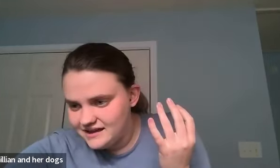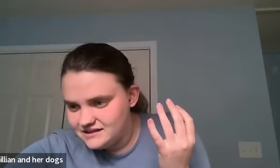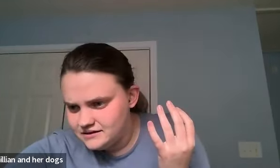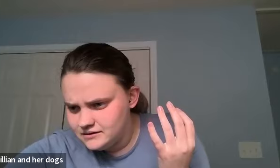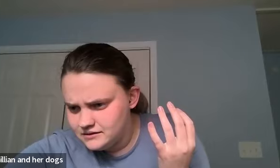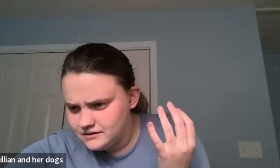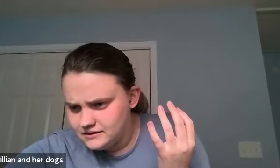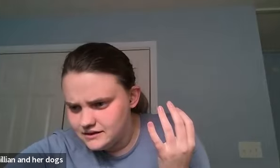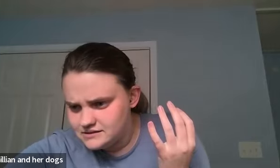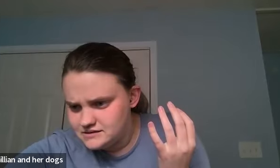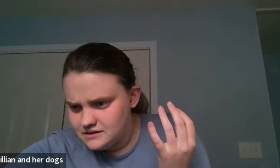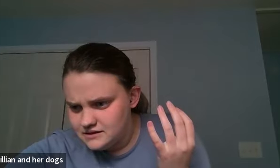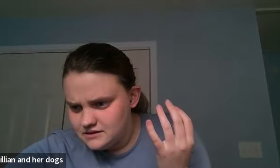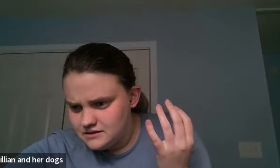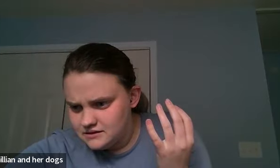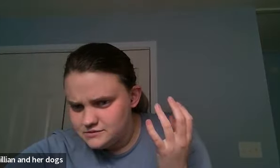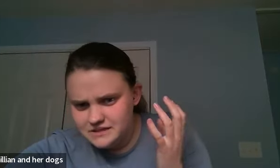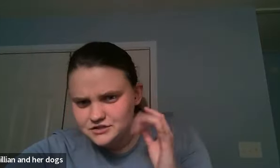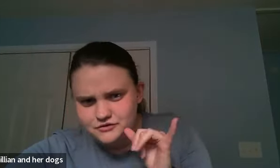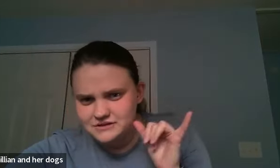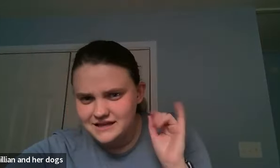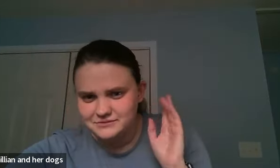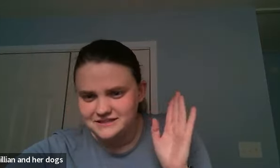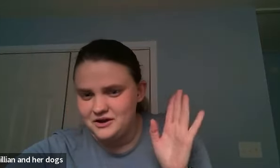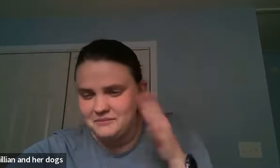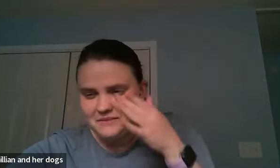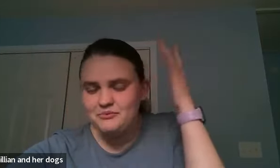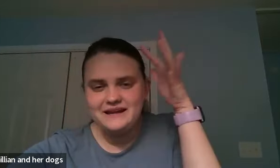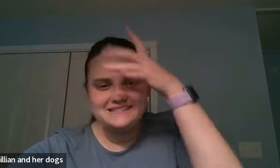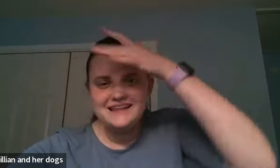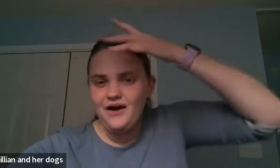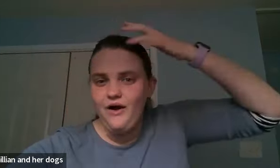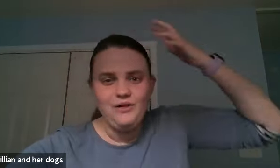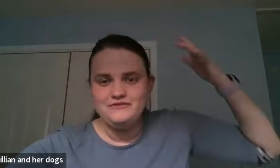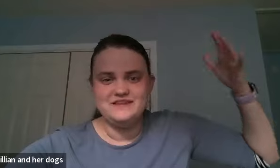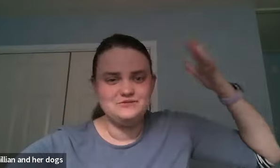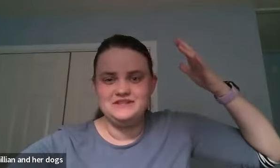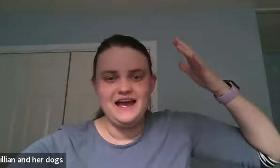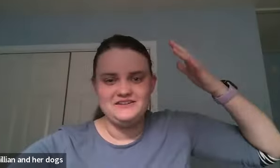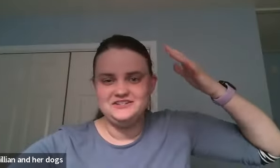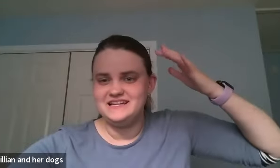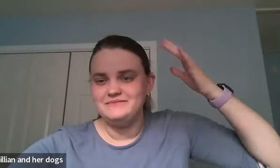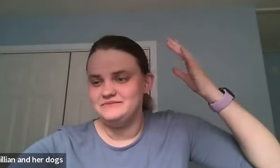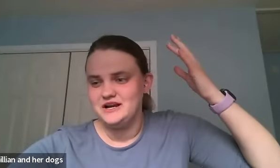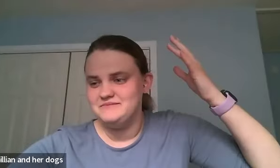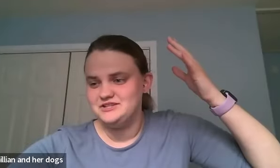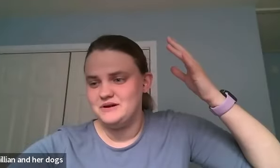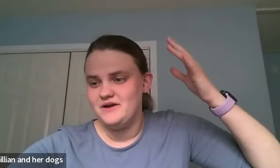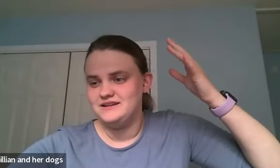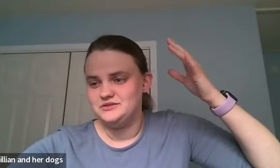And yes, because we didn't do food last week. Sorry, my brain is like all over this with the allergies. I'm trying to make sure I'm not